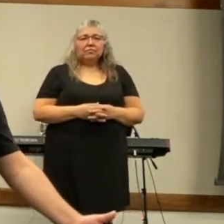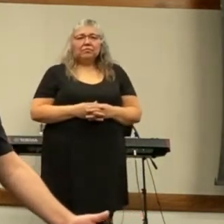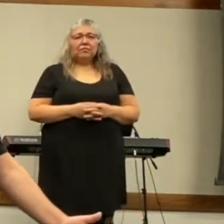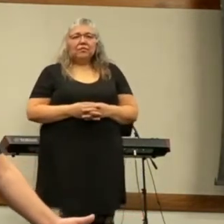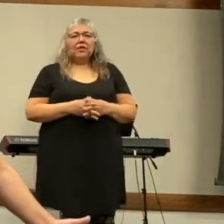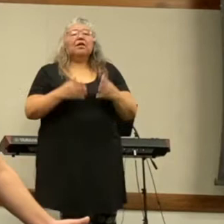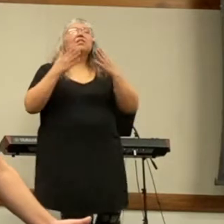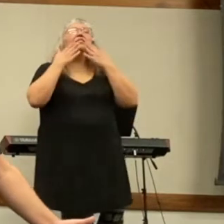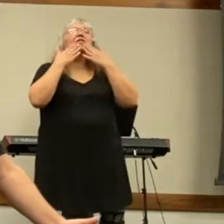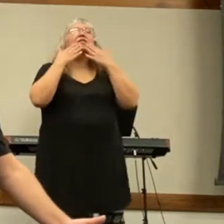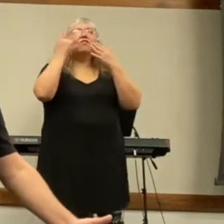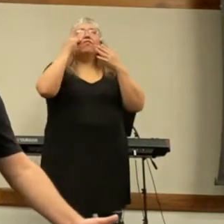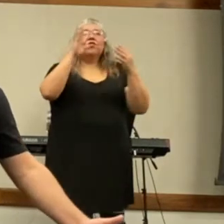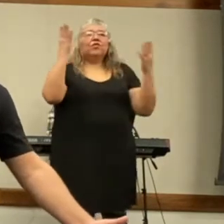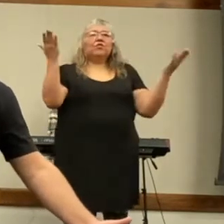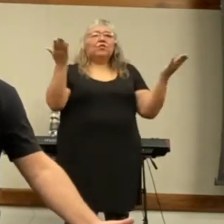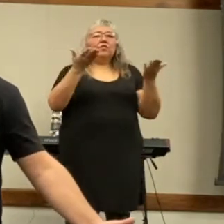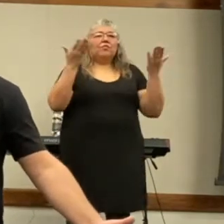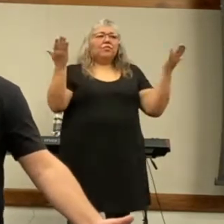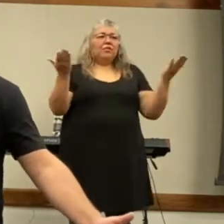Thank you for your presence.